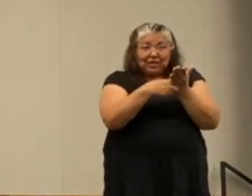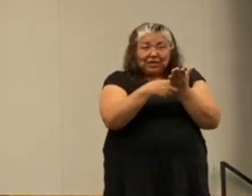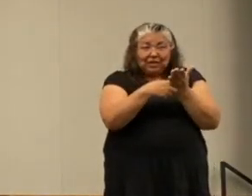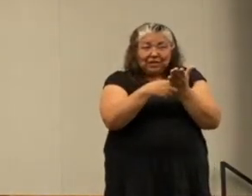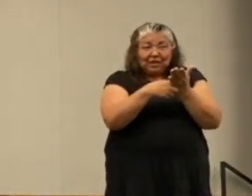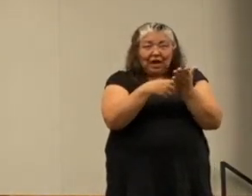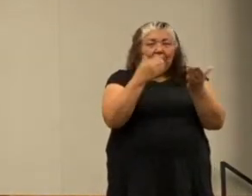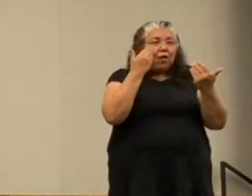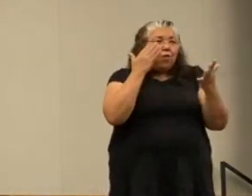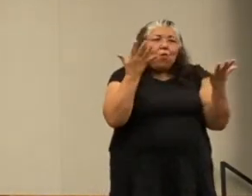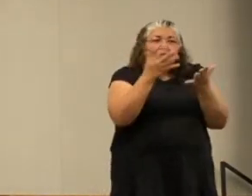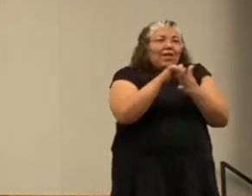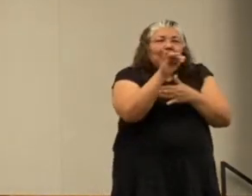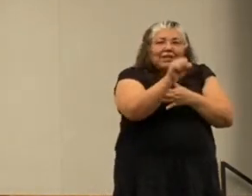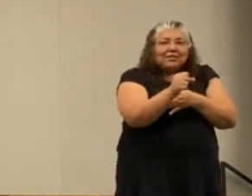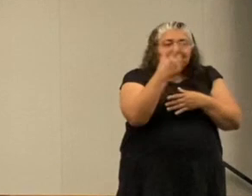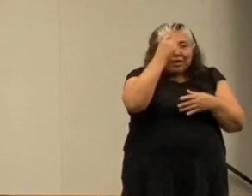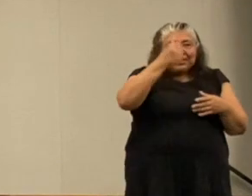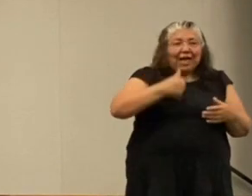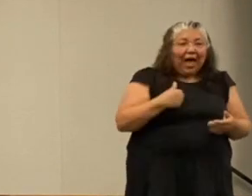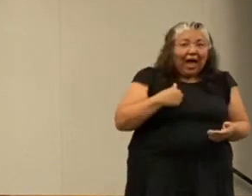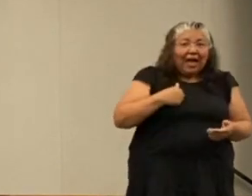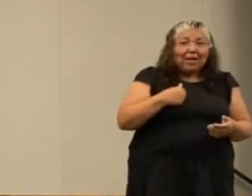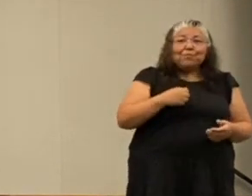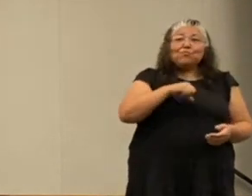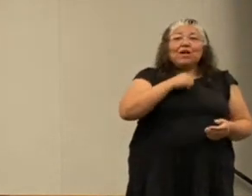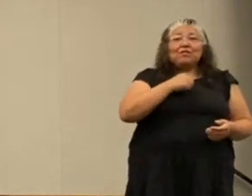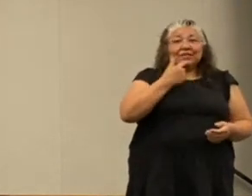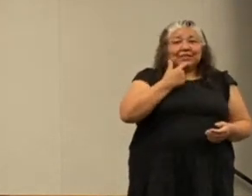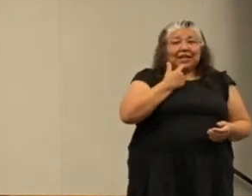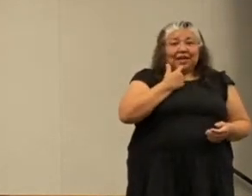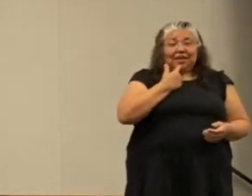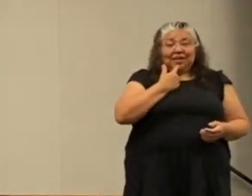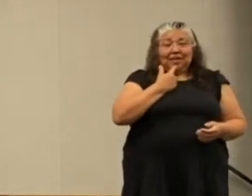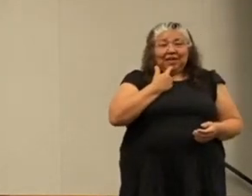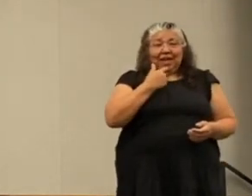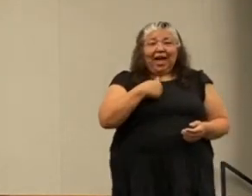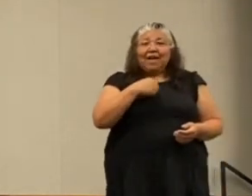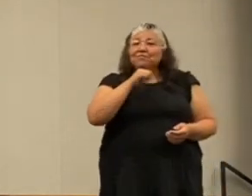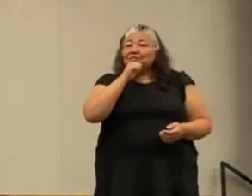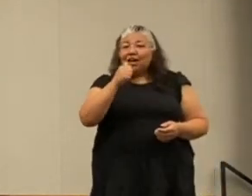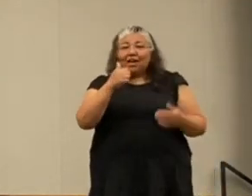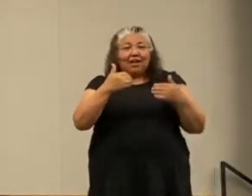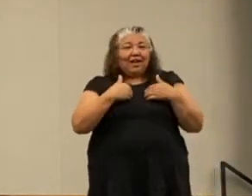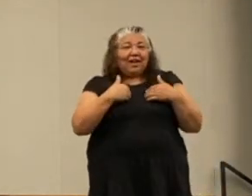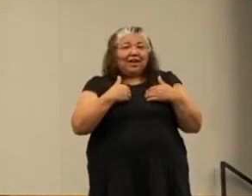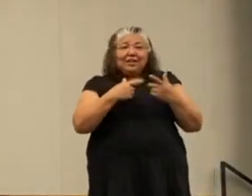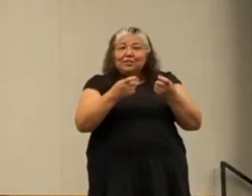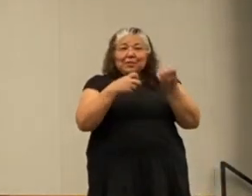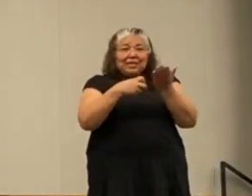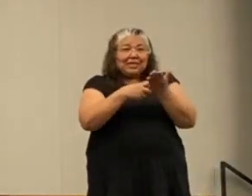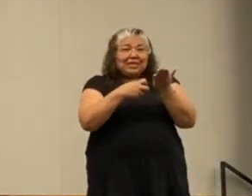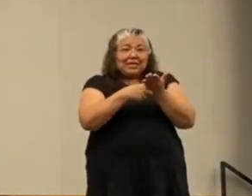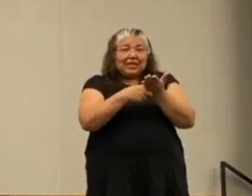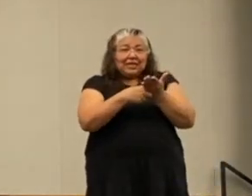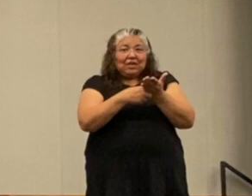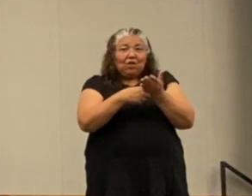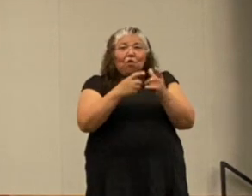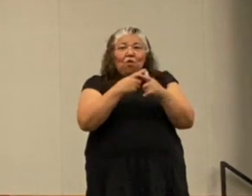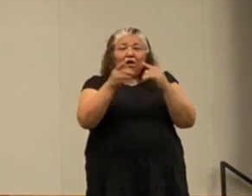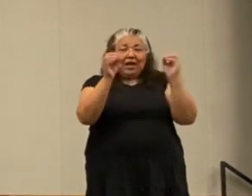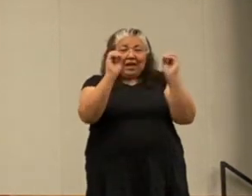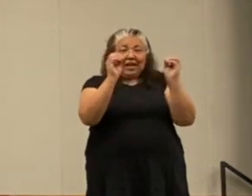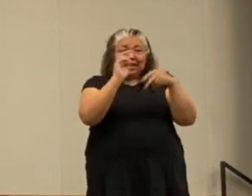don't know what that is because I am proud to say that I have not gotten a speeding ticket or